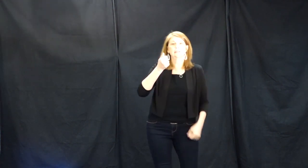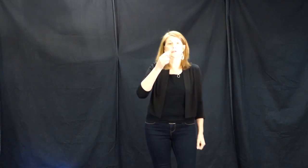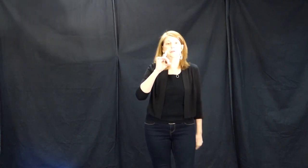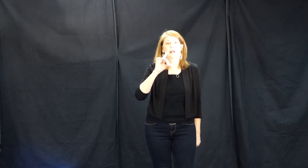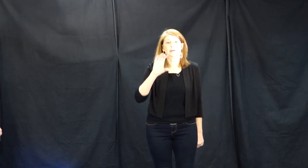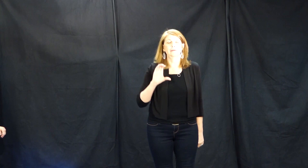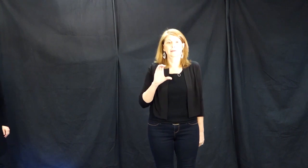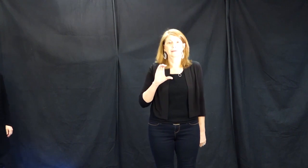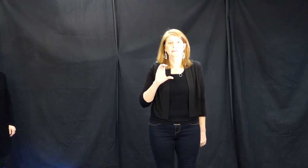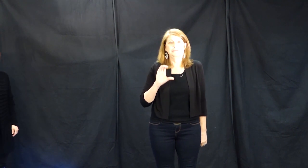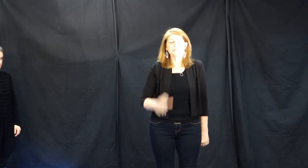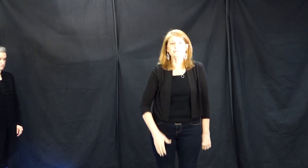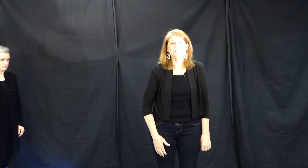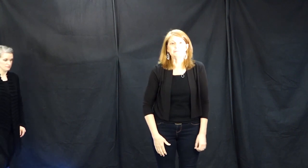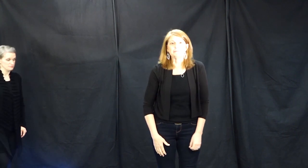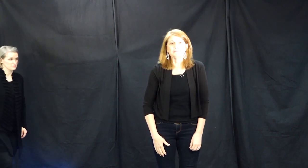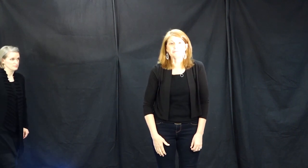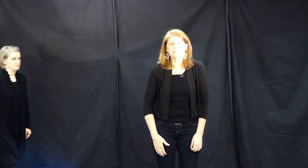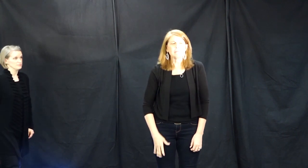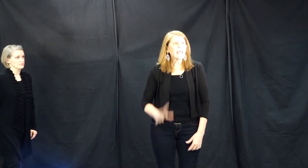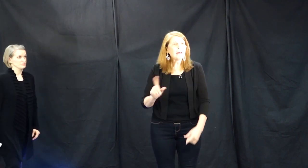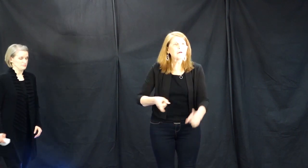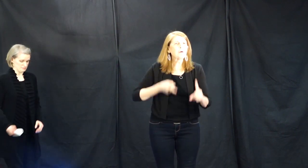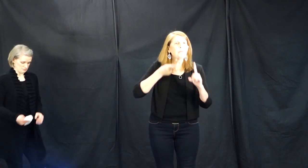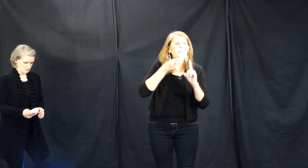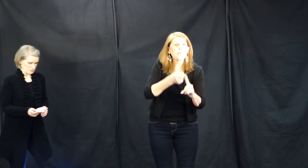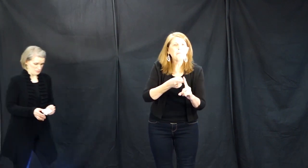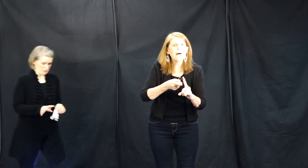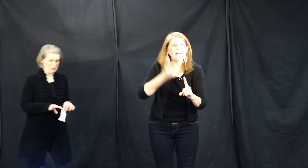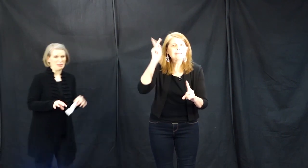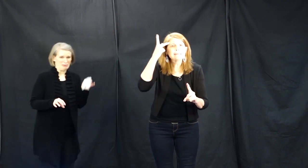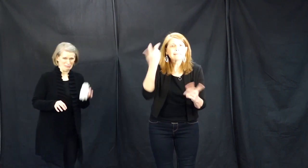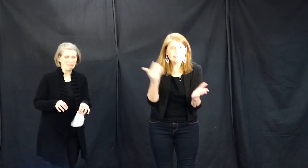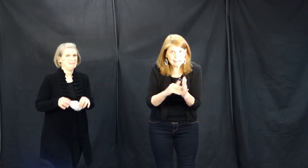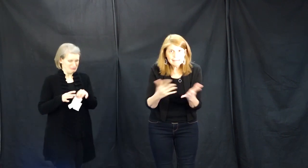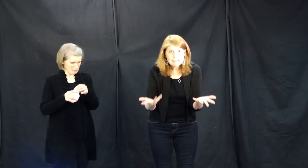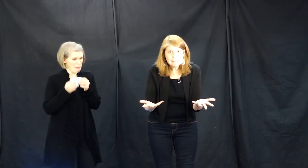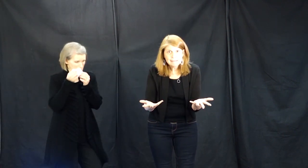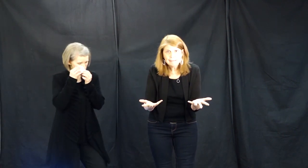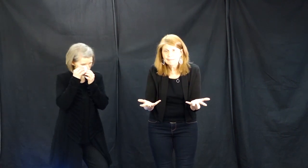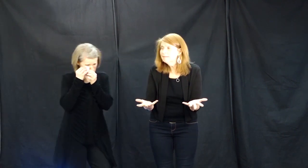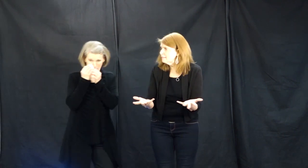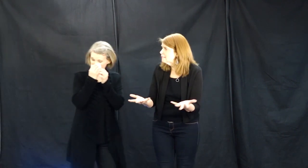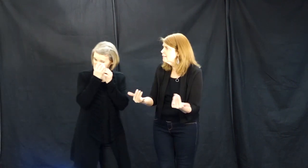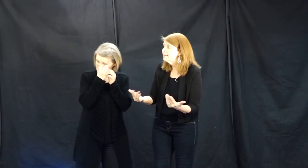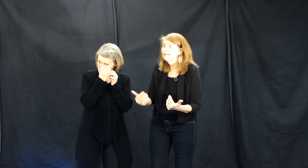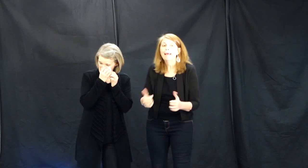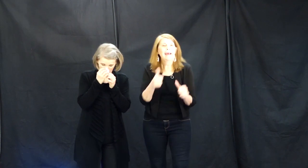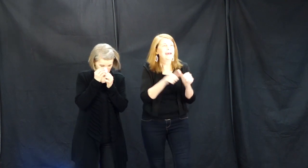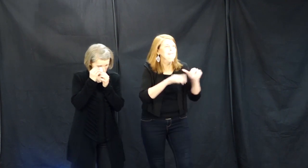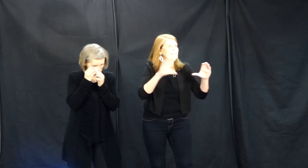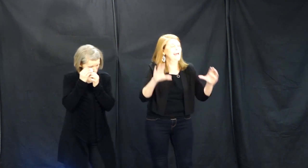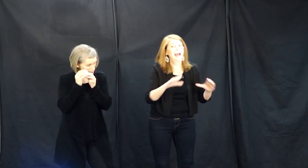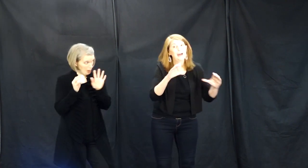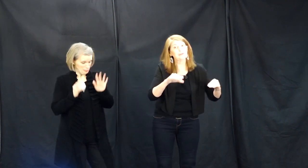1800. Can we get back to politics? Please? Yo, every action has its equal